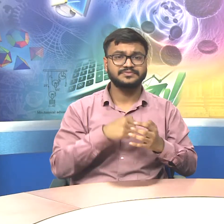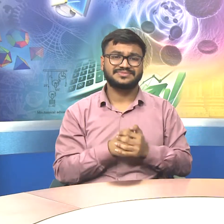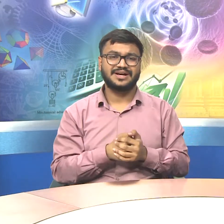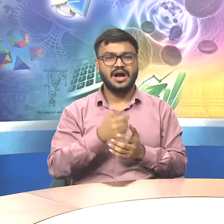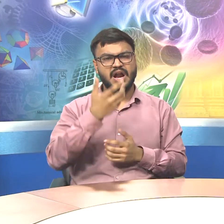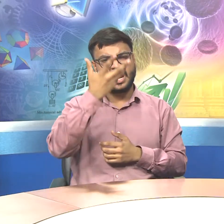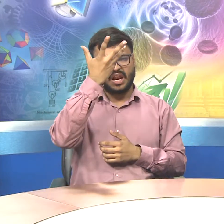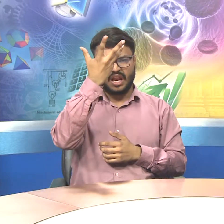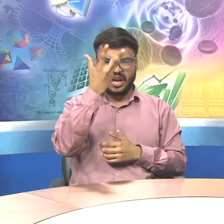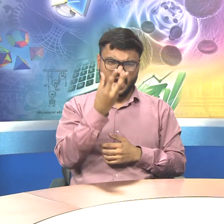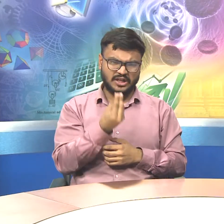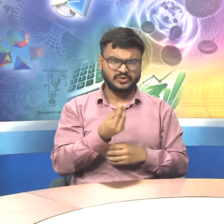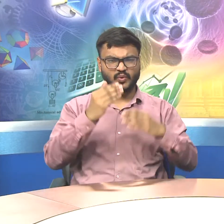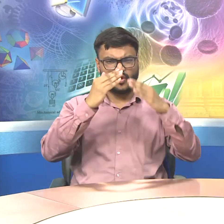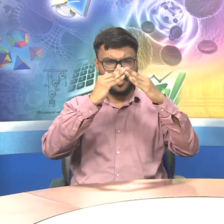For example,